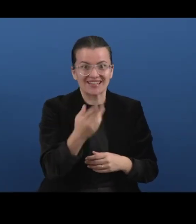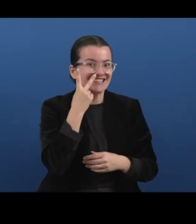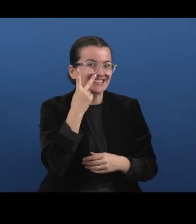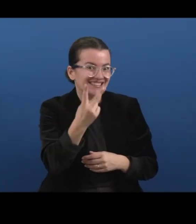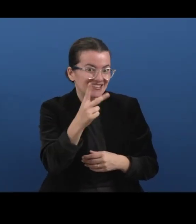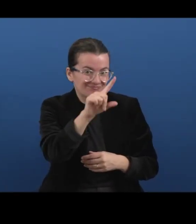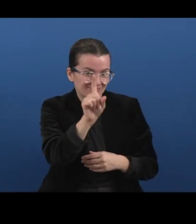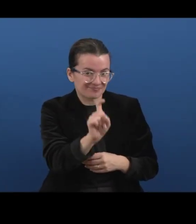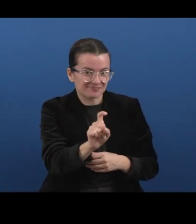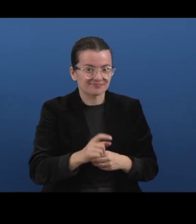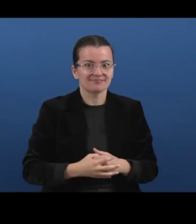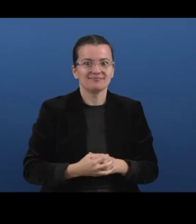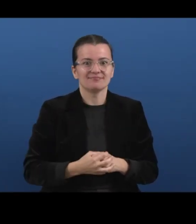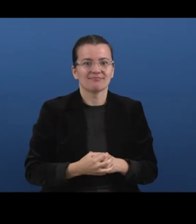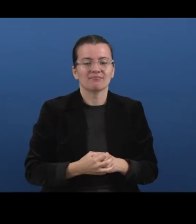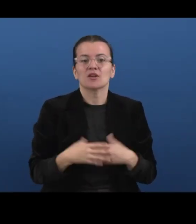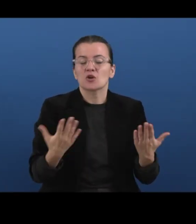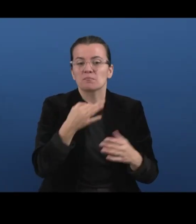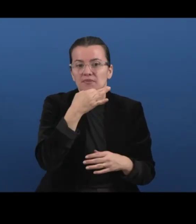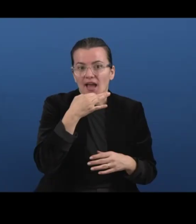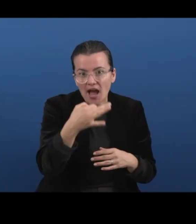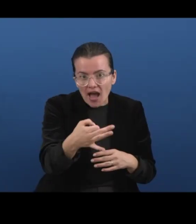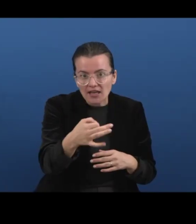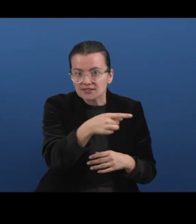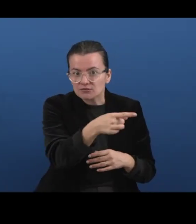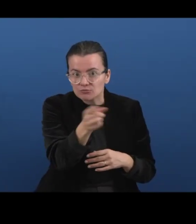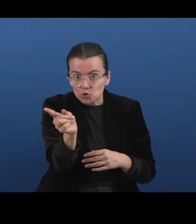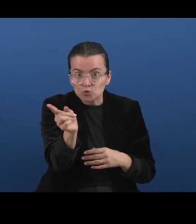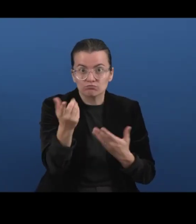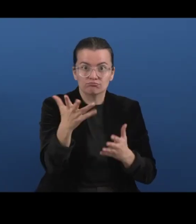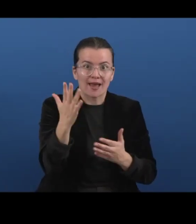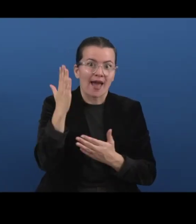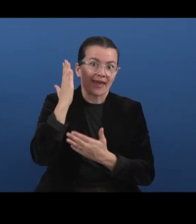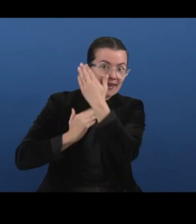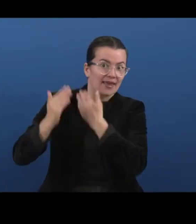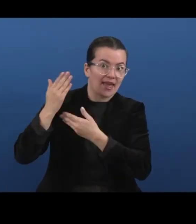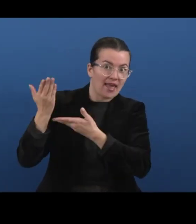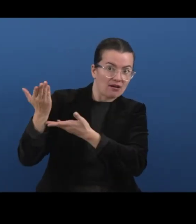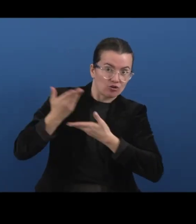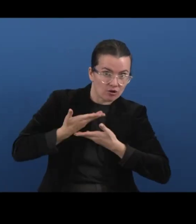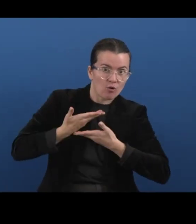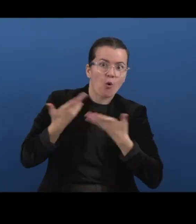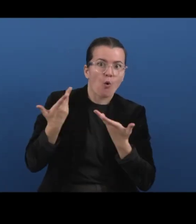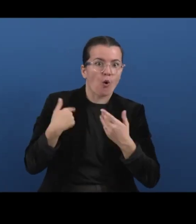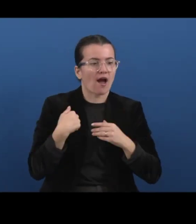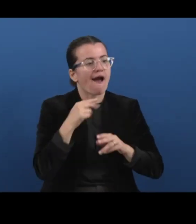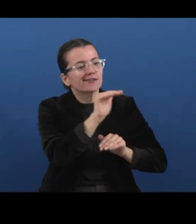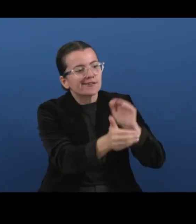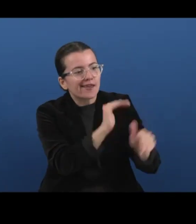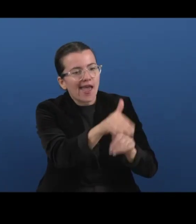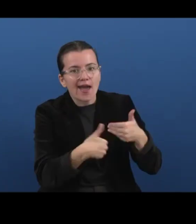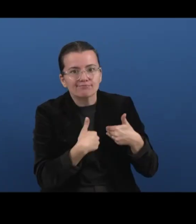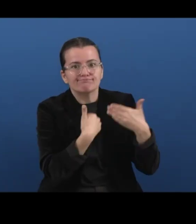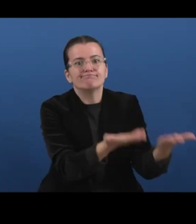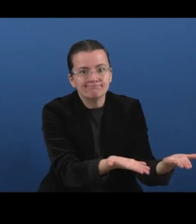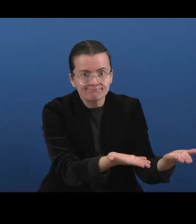asks you about care, whether you receive care or you provide care. And the question is,